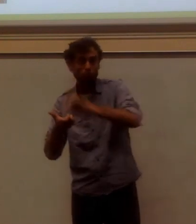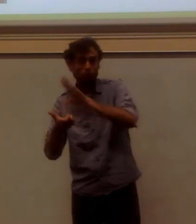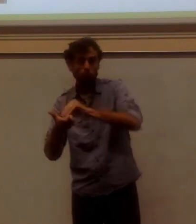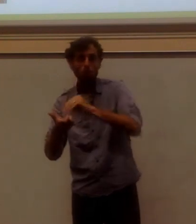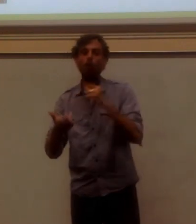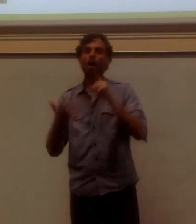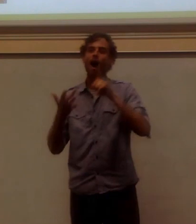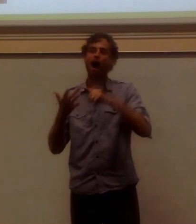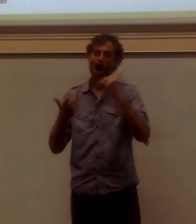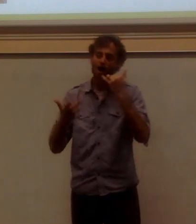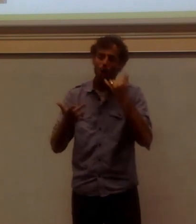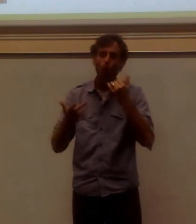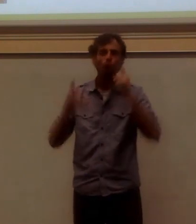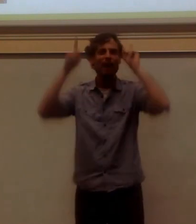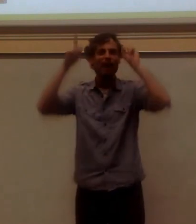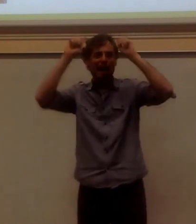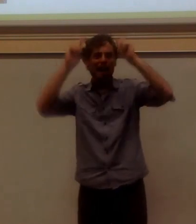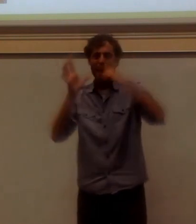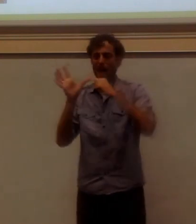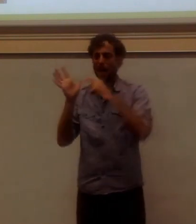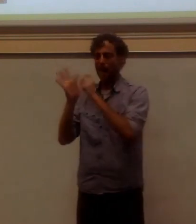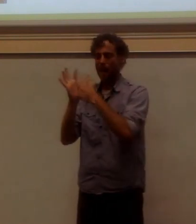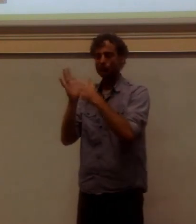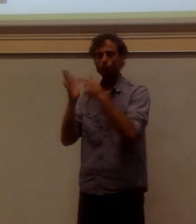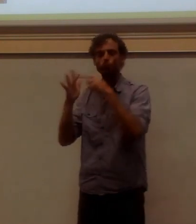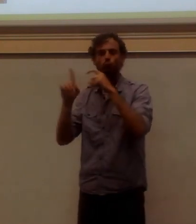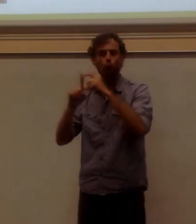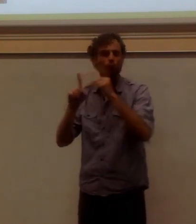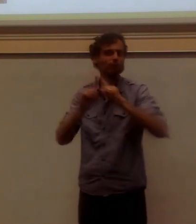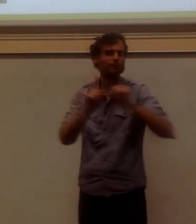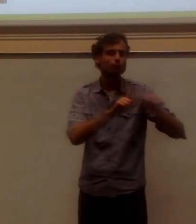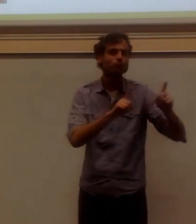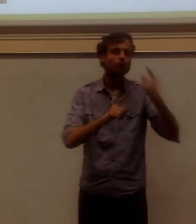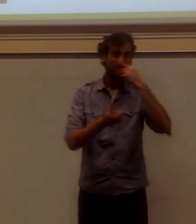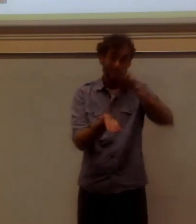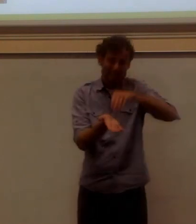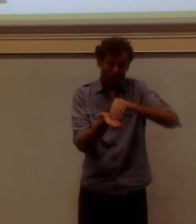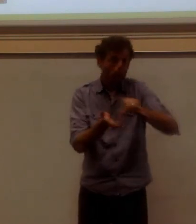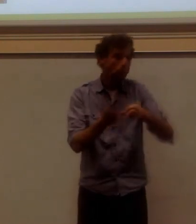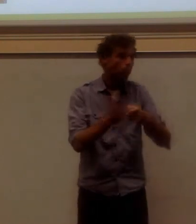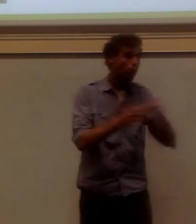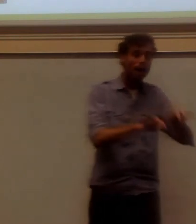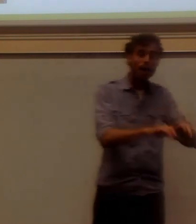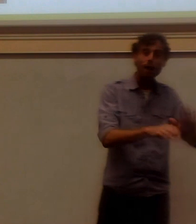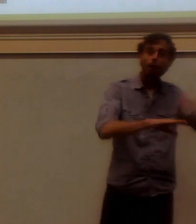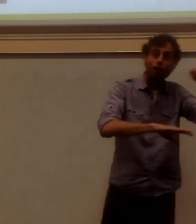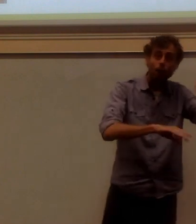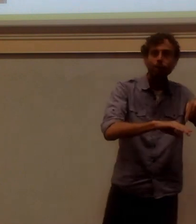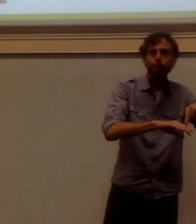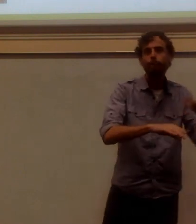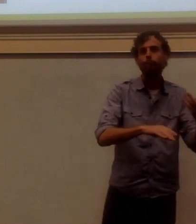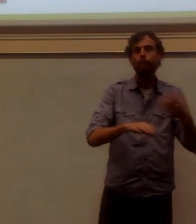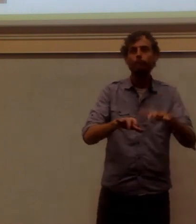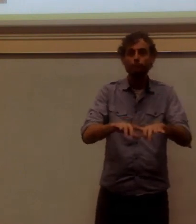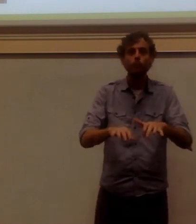devices, whether it's a phone, either an Android or an iPhone, or another device like a laptop or